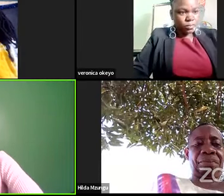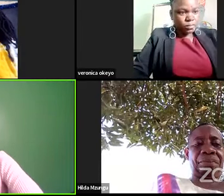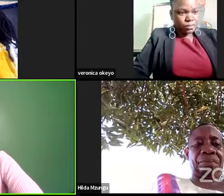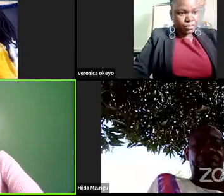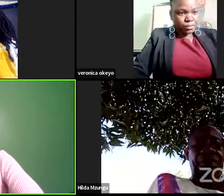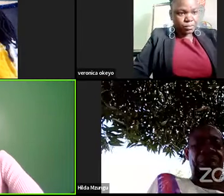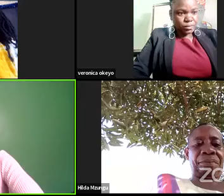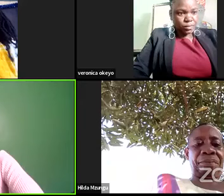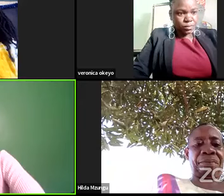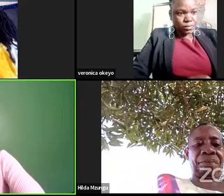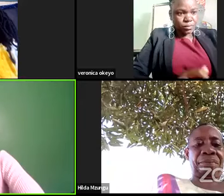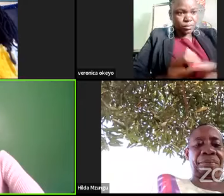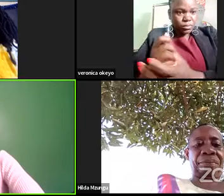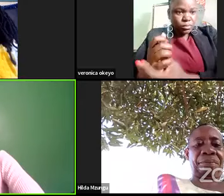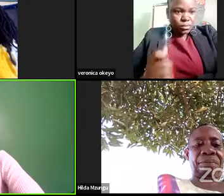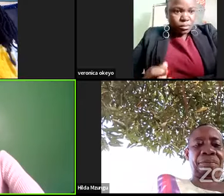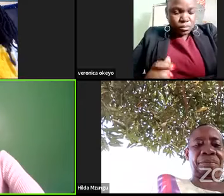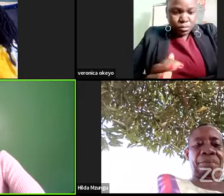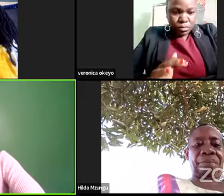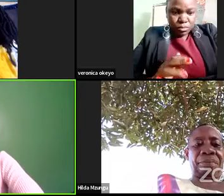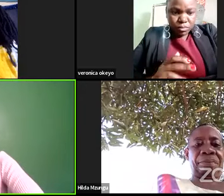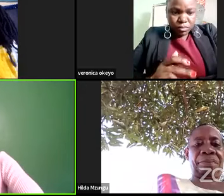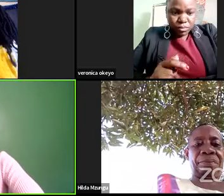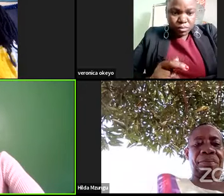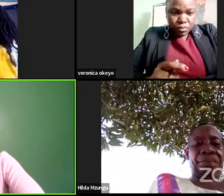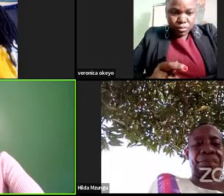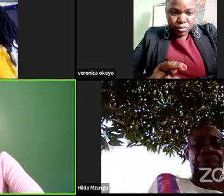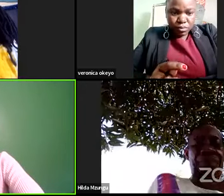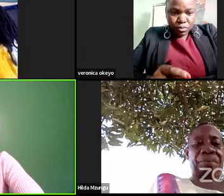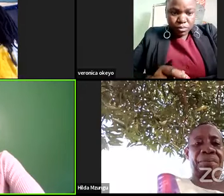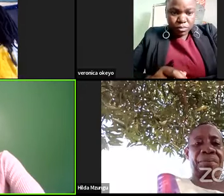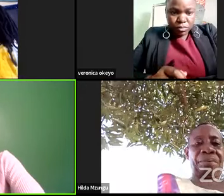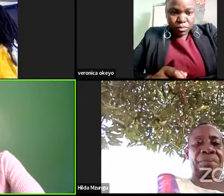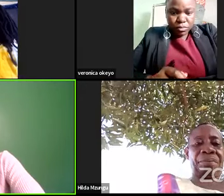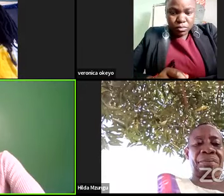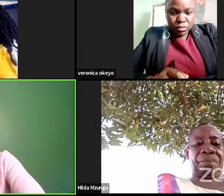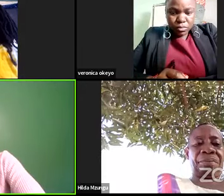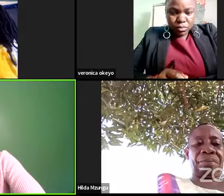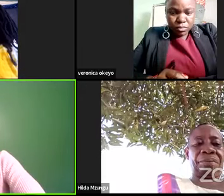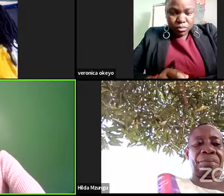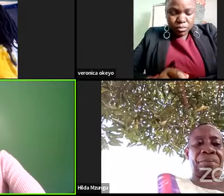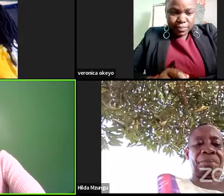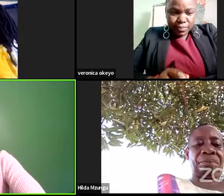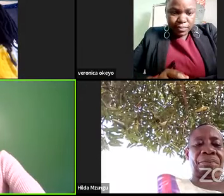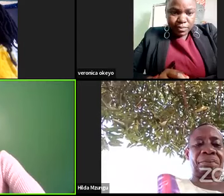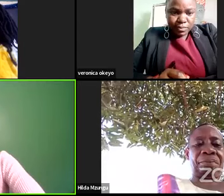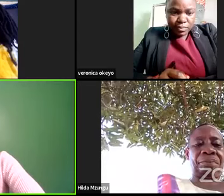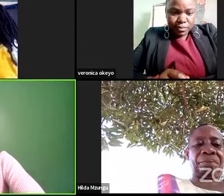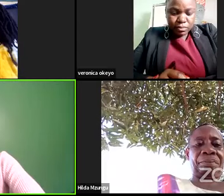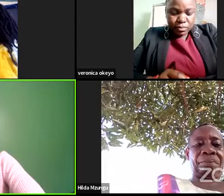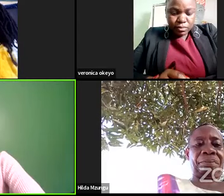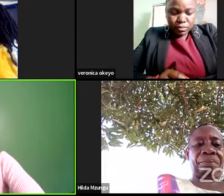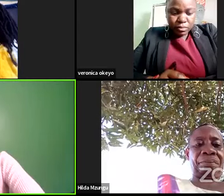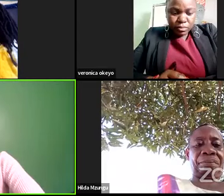speakers whom are very able and going to do some presentation. Our topic today is on how do the effect of